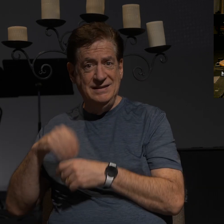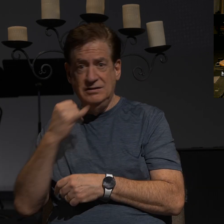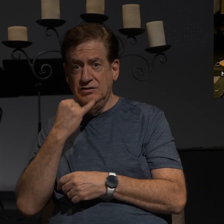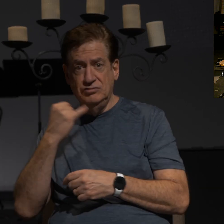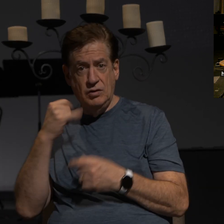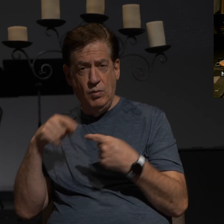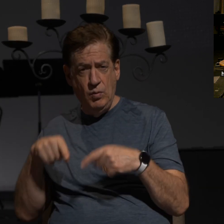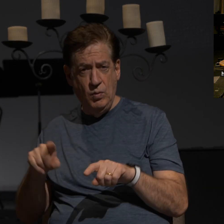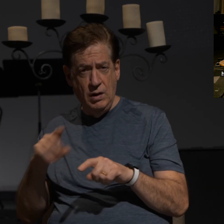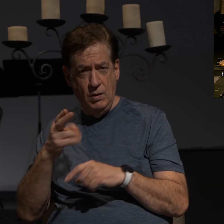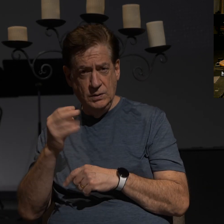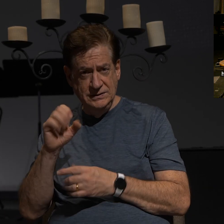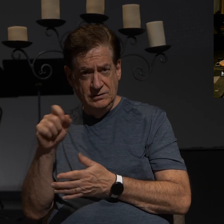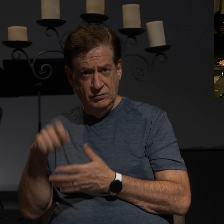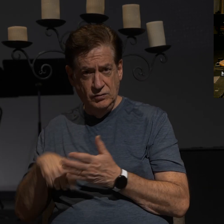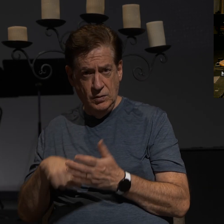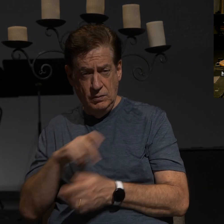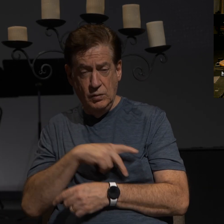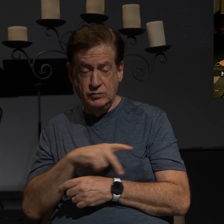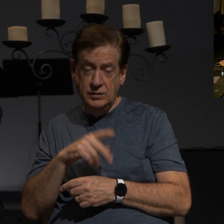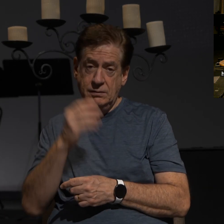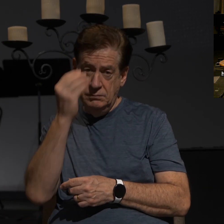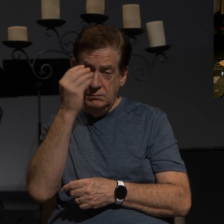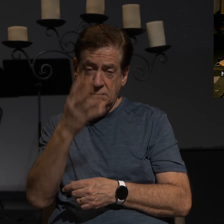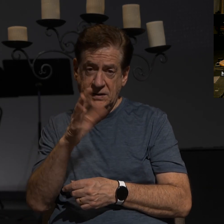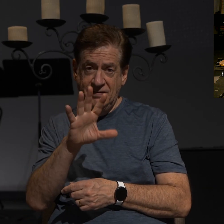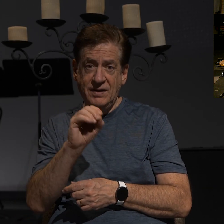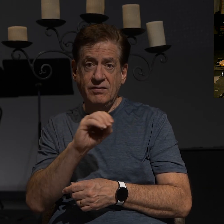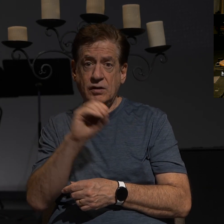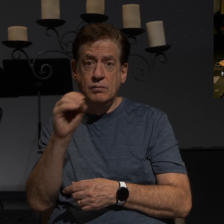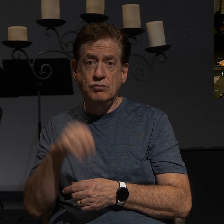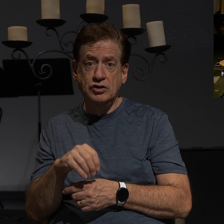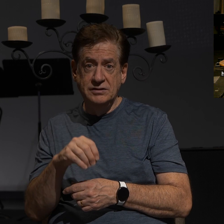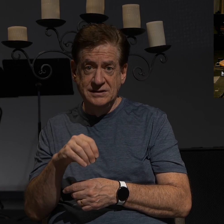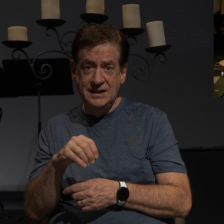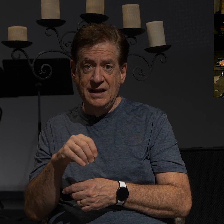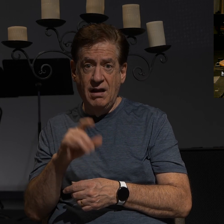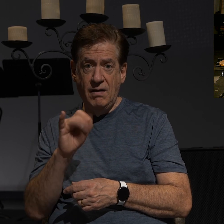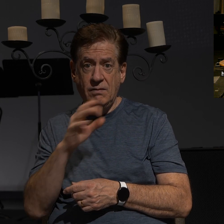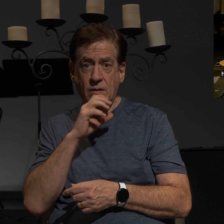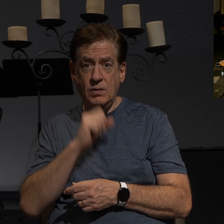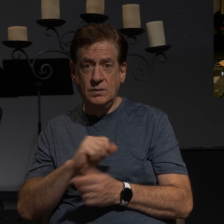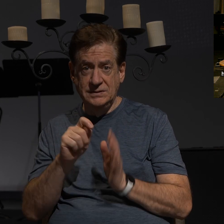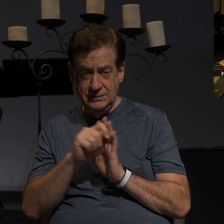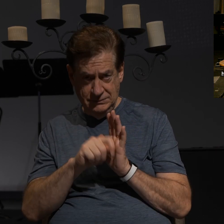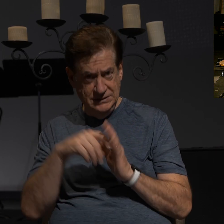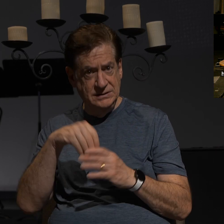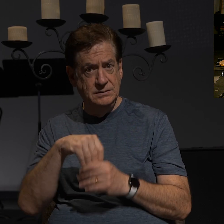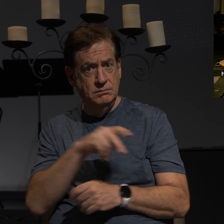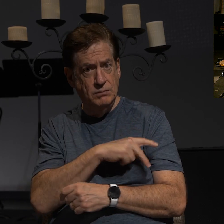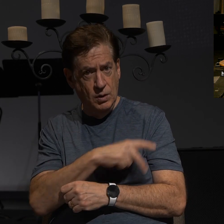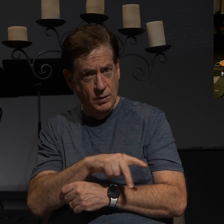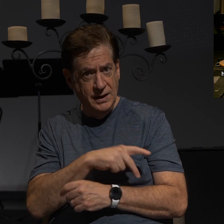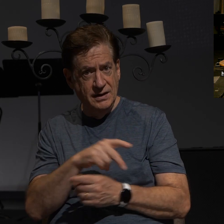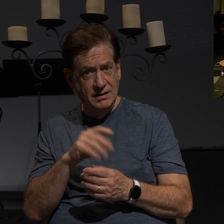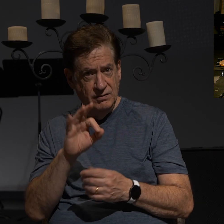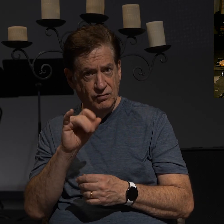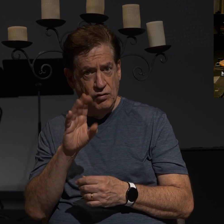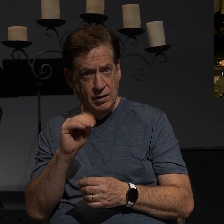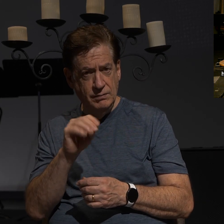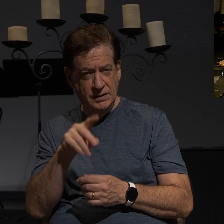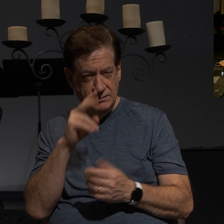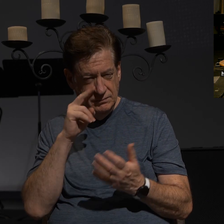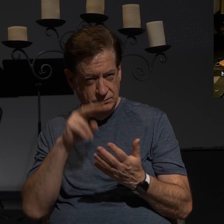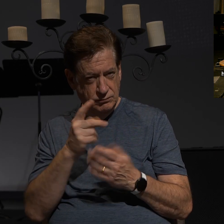poetry, and oh, by the way, about 50% of the Old Testament is in poetic form. We can, if we do the proper